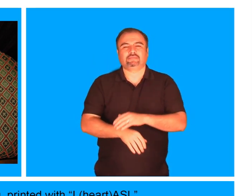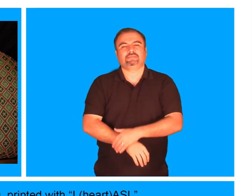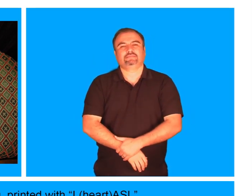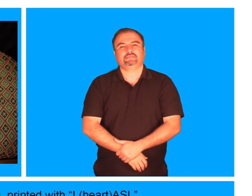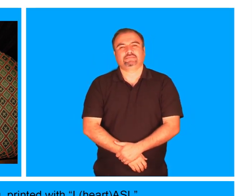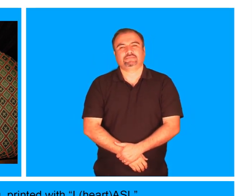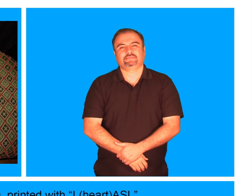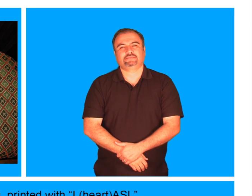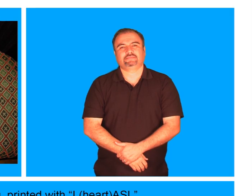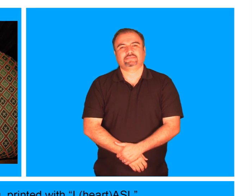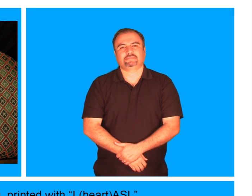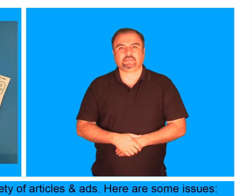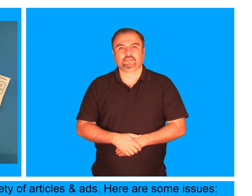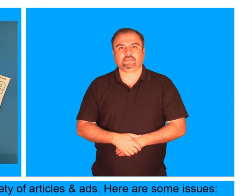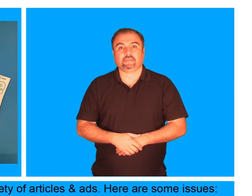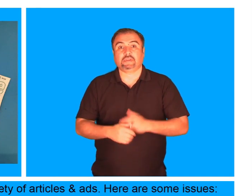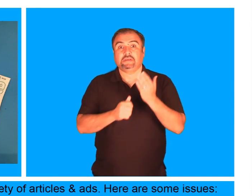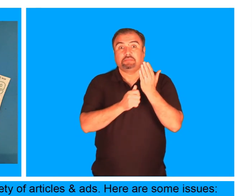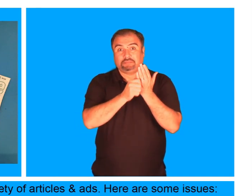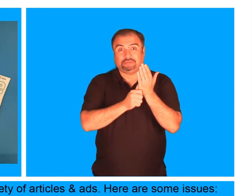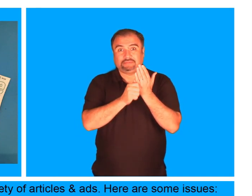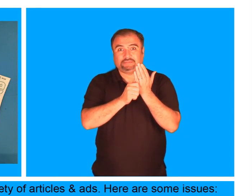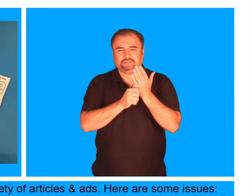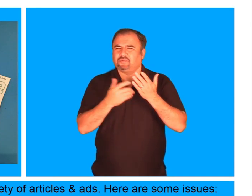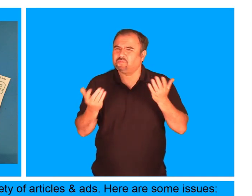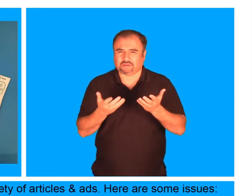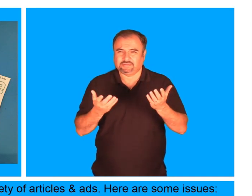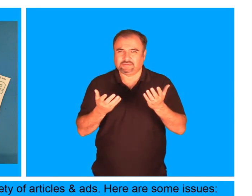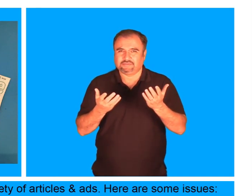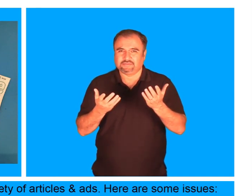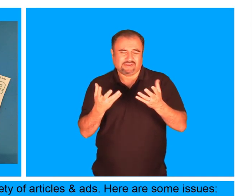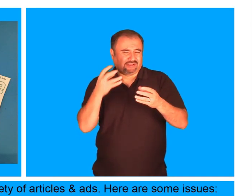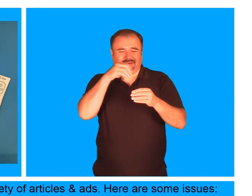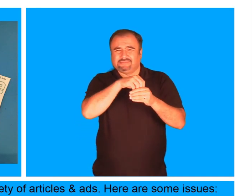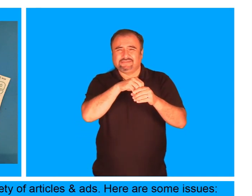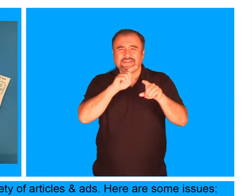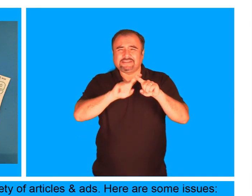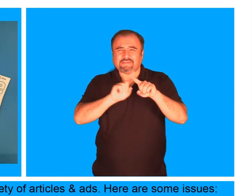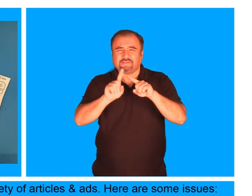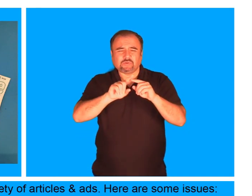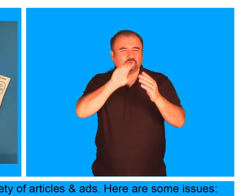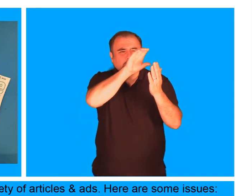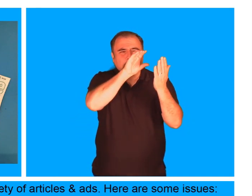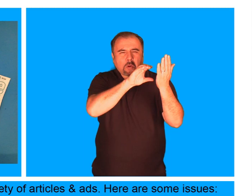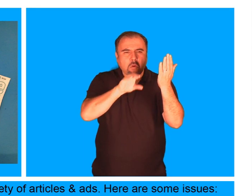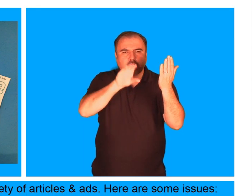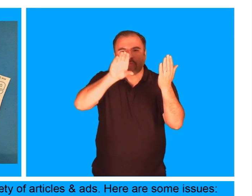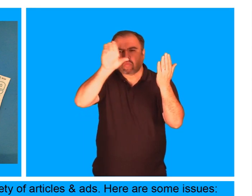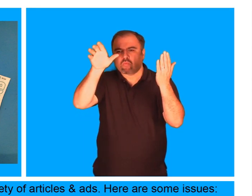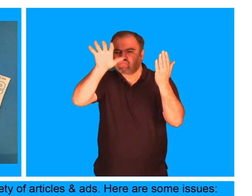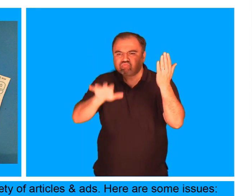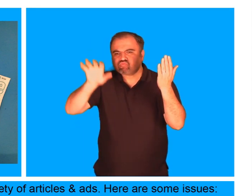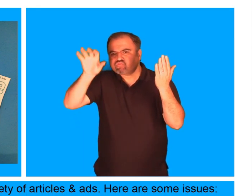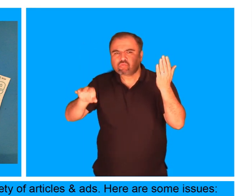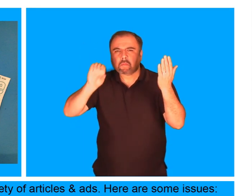American Sign Language. Magazines usually contain a variety of articles and ads.